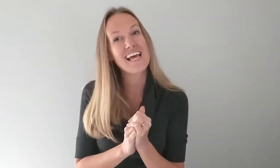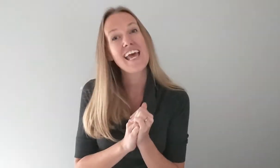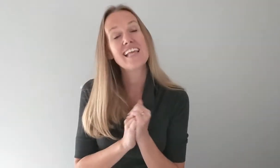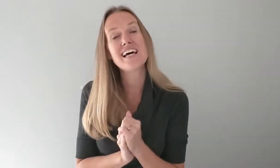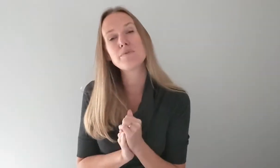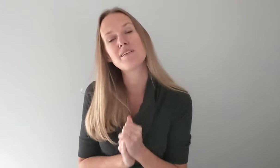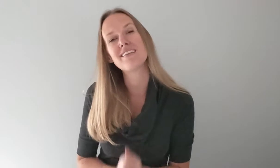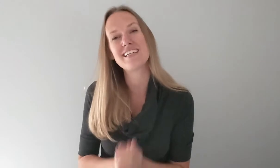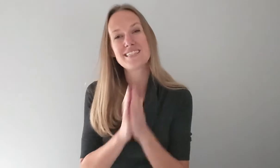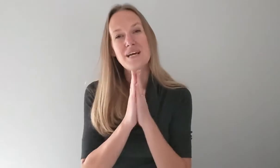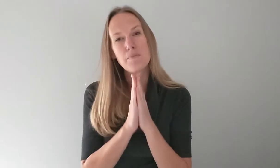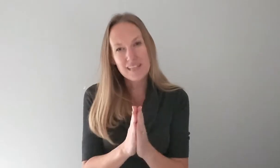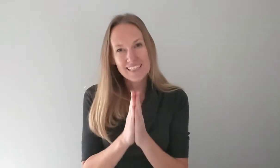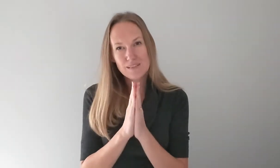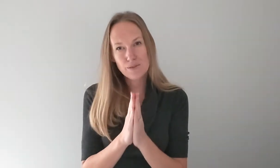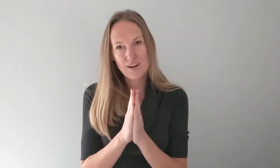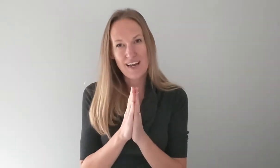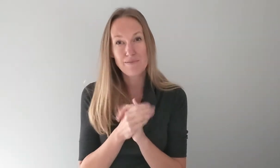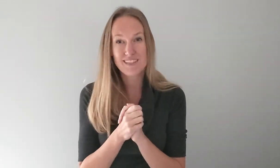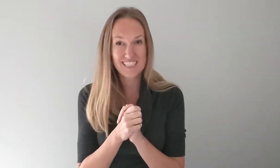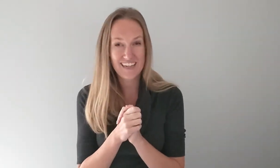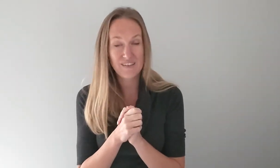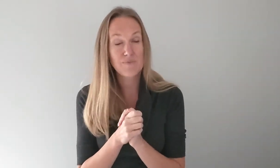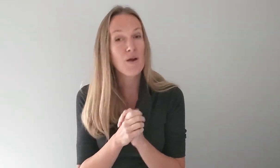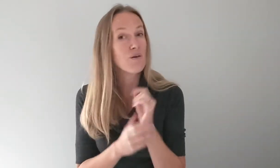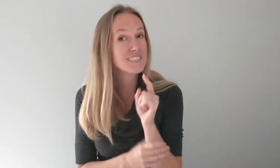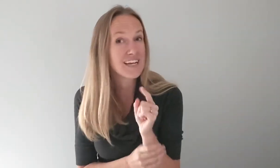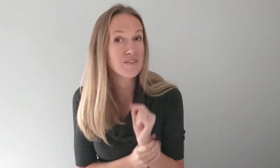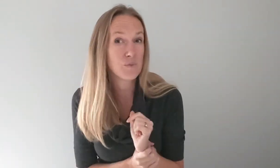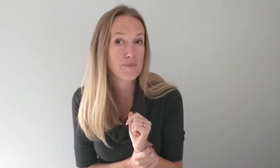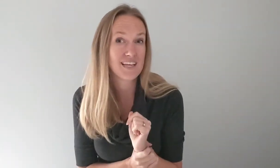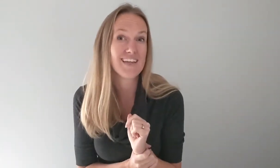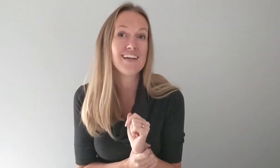And last but not least, please subscribe to the channel or check out the website,